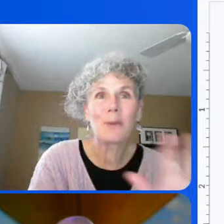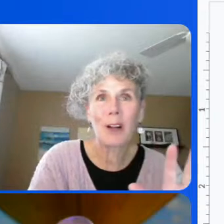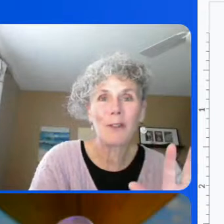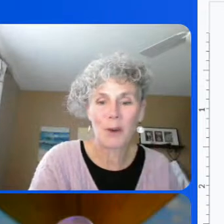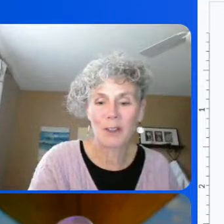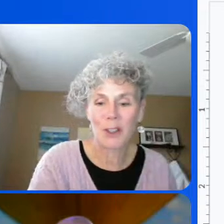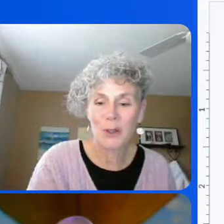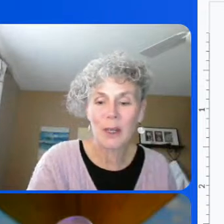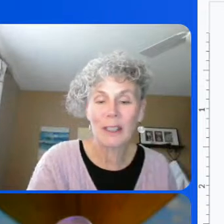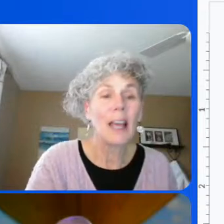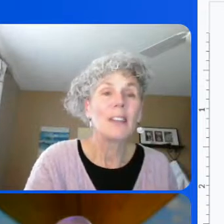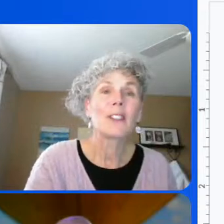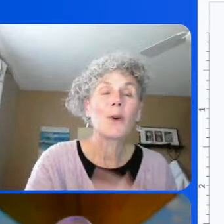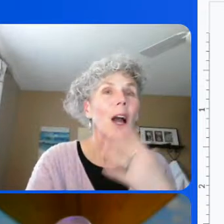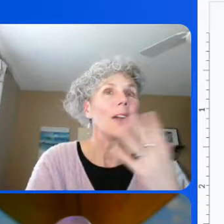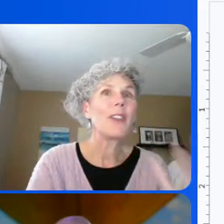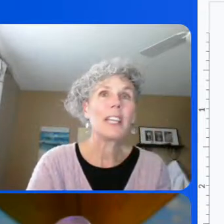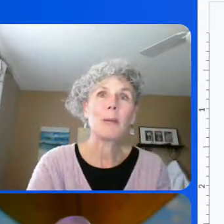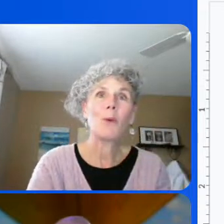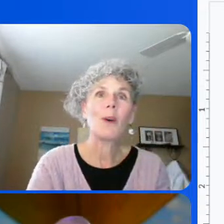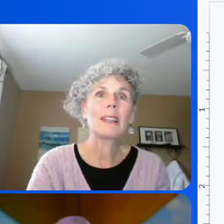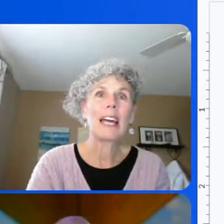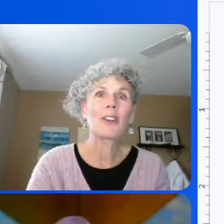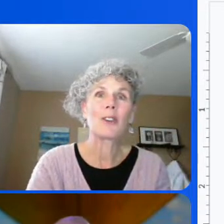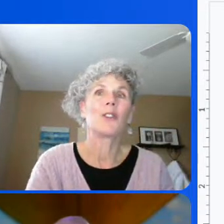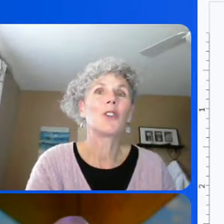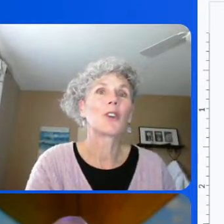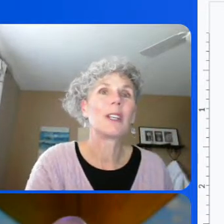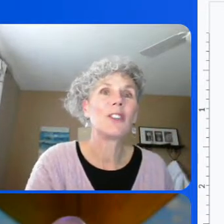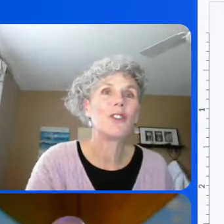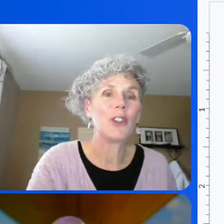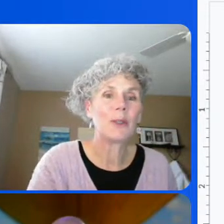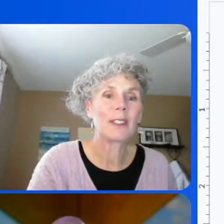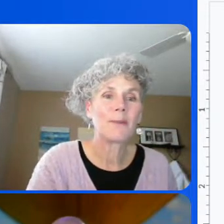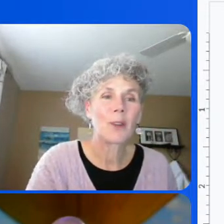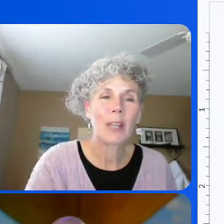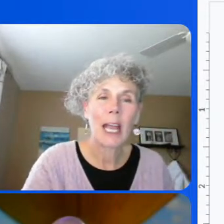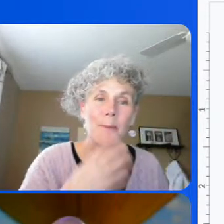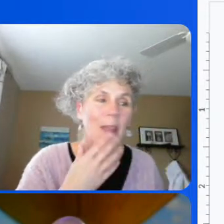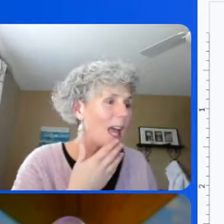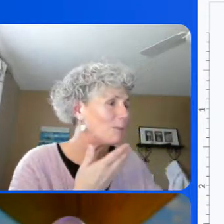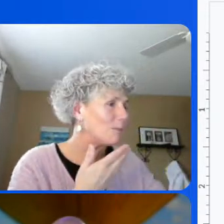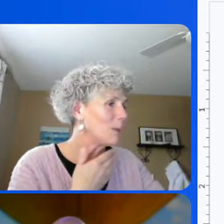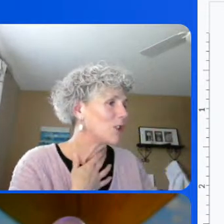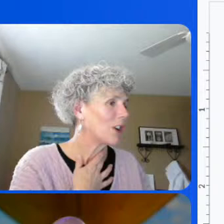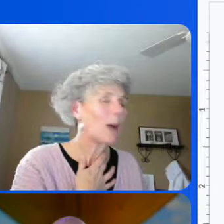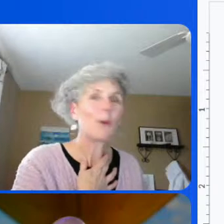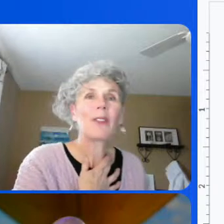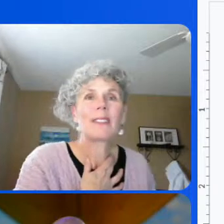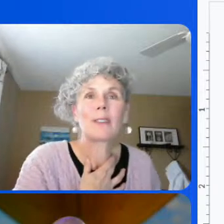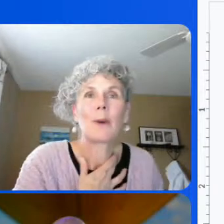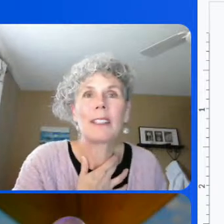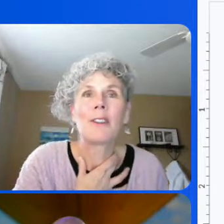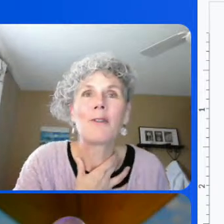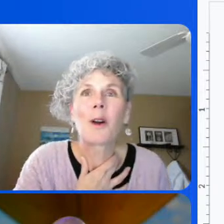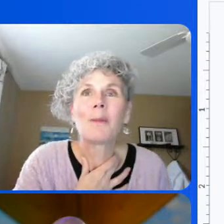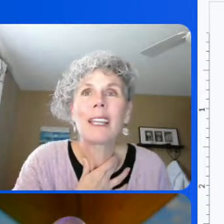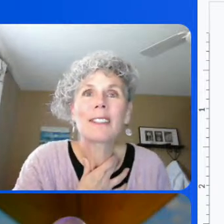wherever you want to do it. So think about what letter you're going to choose. Okay, and maybe share that with us as well in the form. Let us